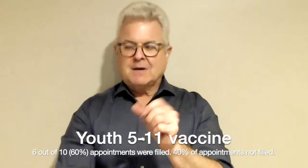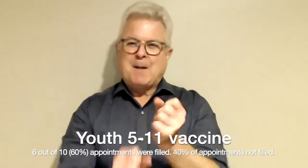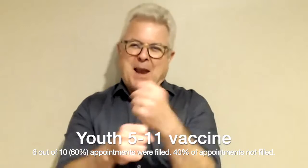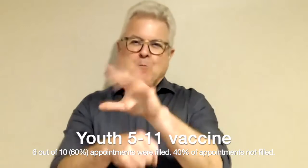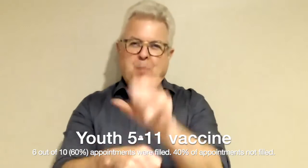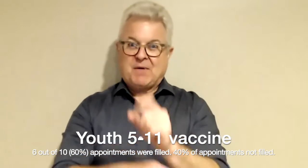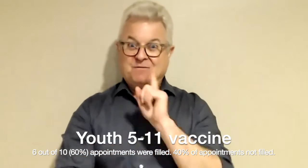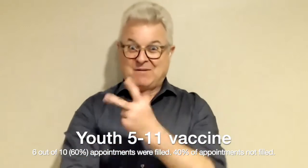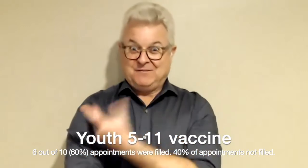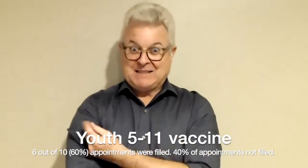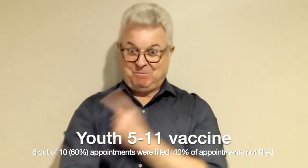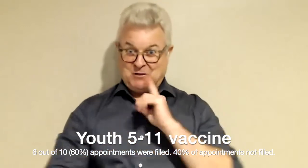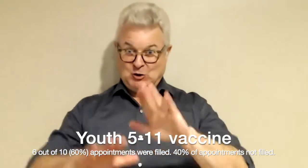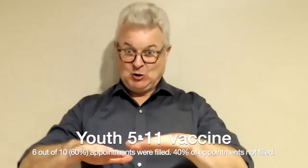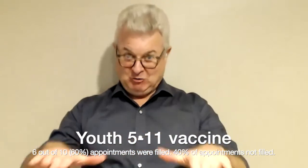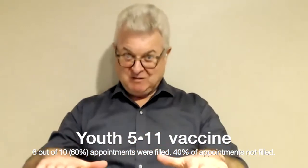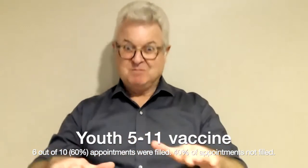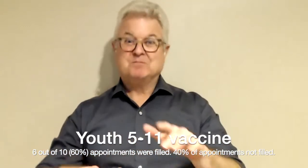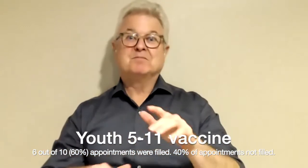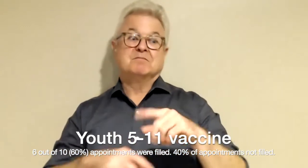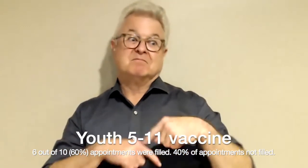of you who have made appointments for those vaccines for your youth,